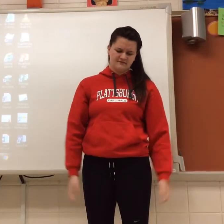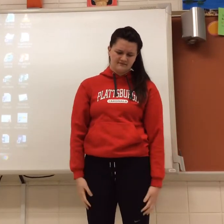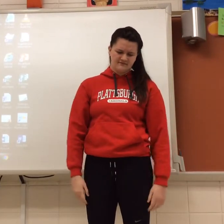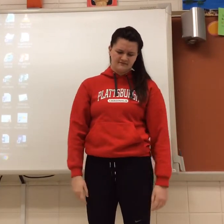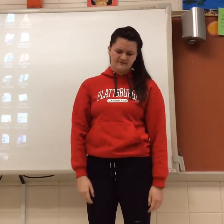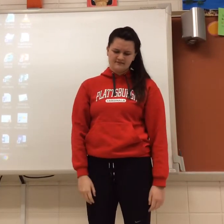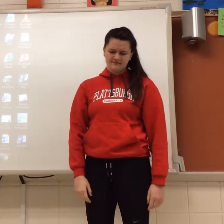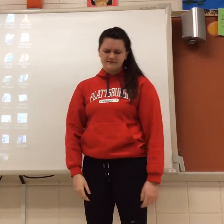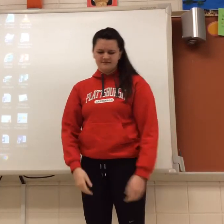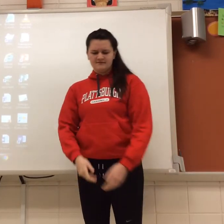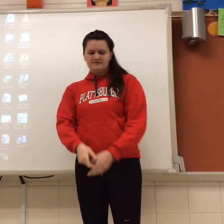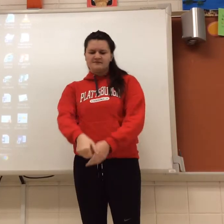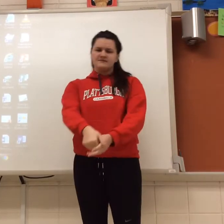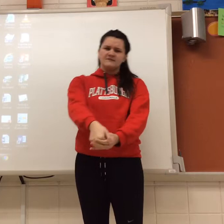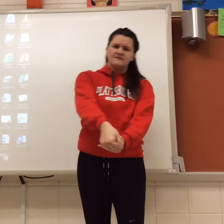was tied down tight.